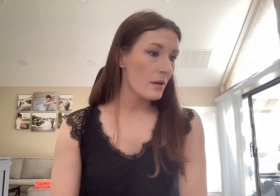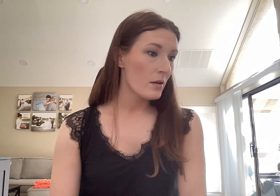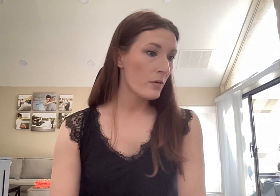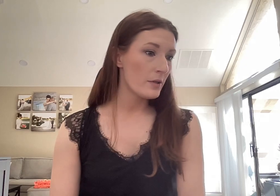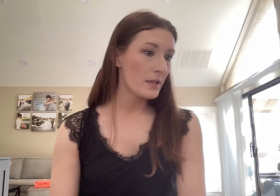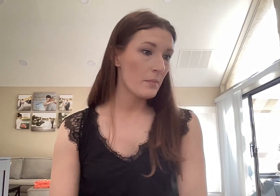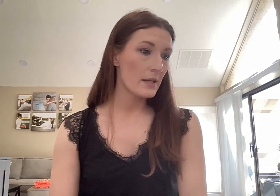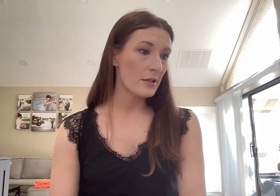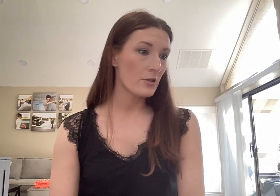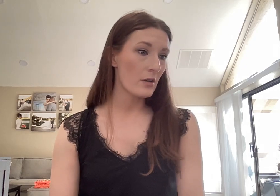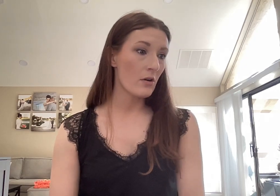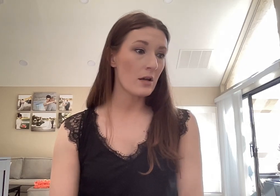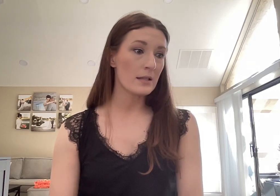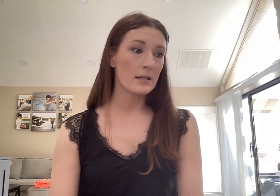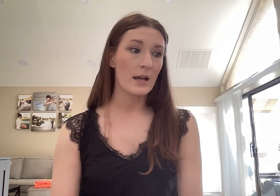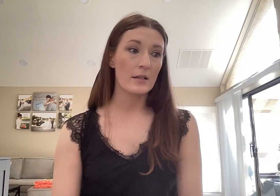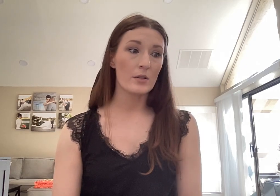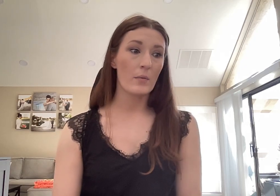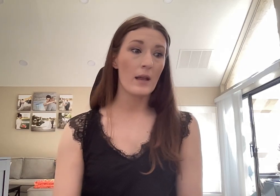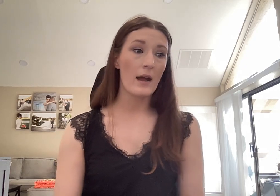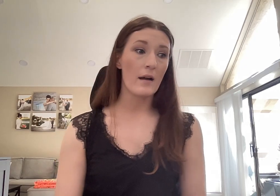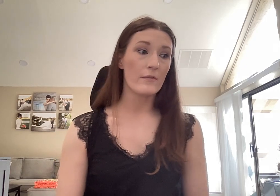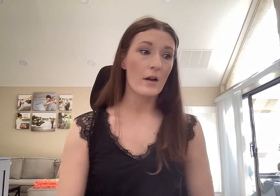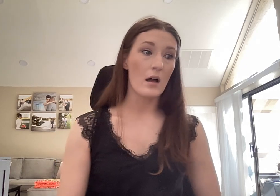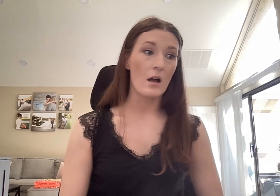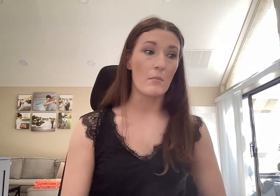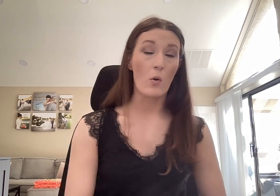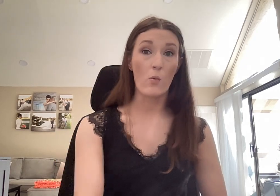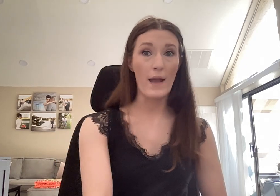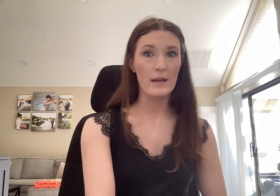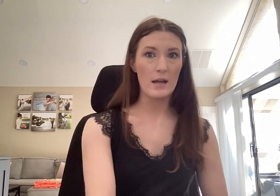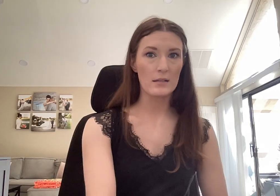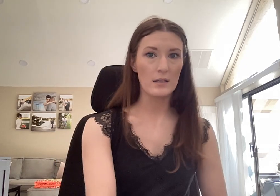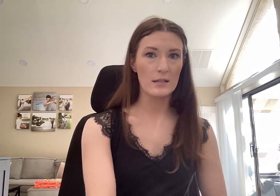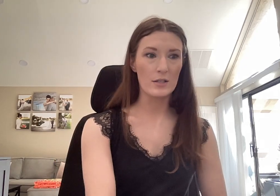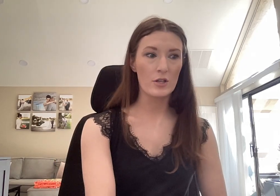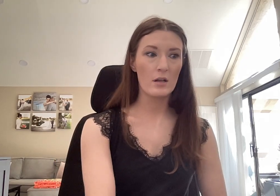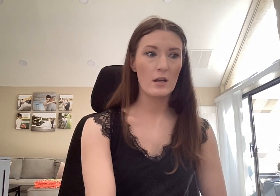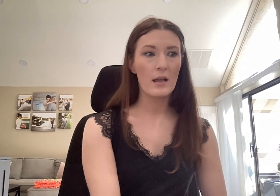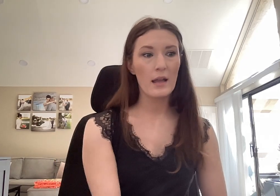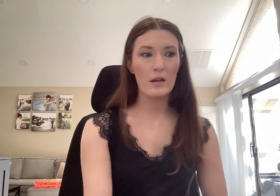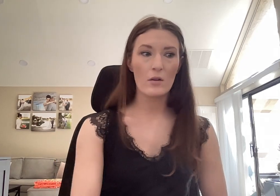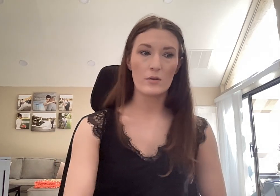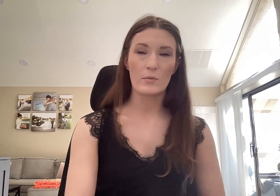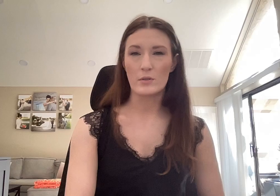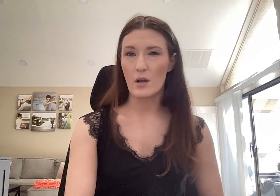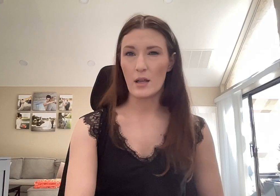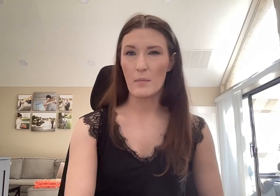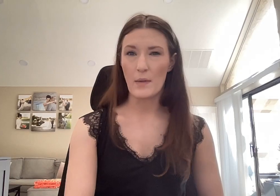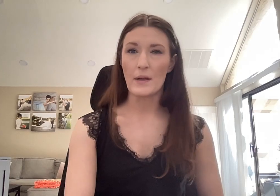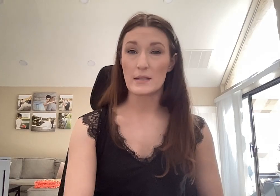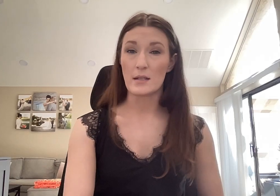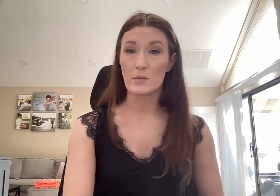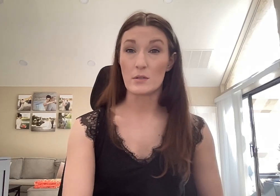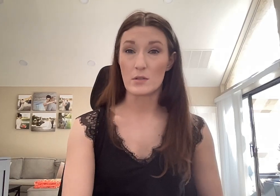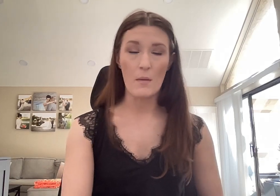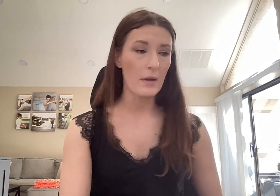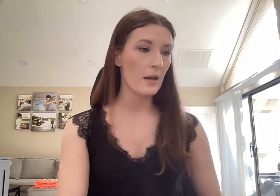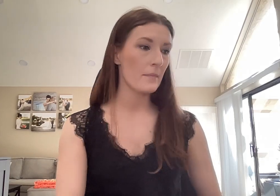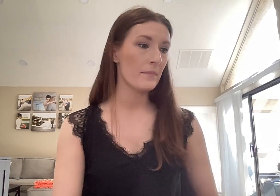When you see pedestrian crossing sign, so we have when as a condition, and also we're talking about that sign, so it's a topic.